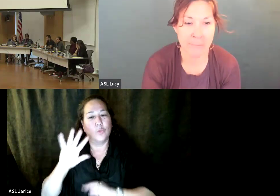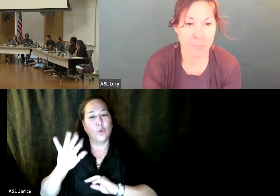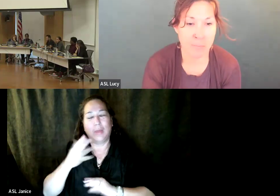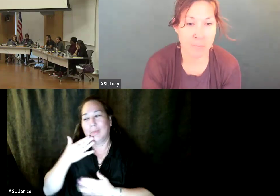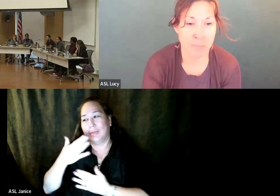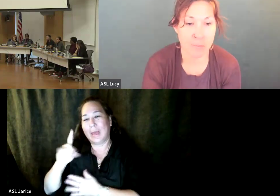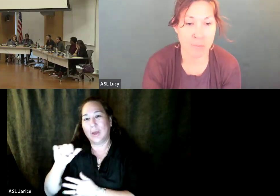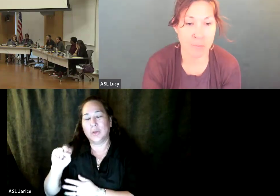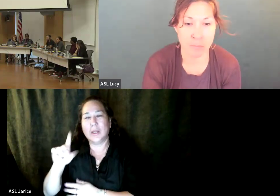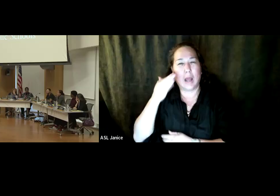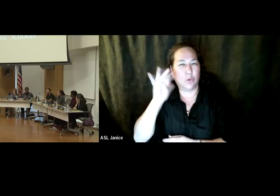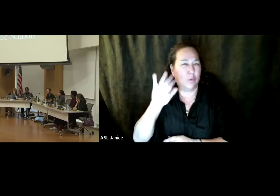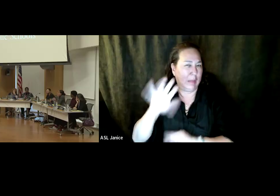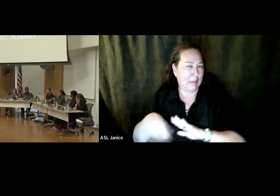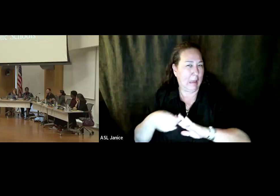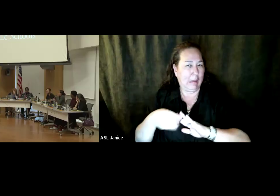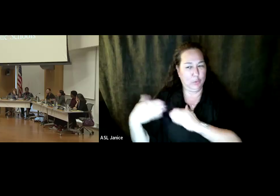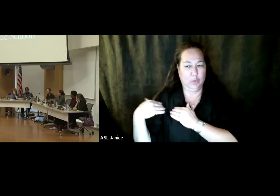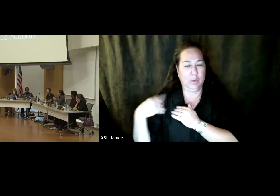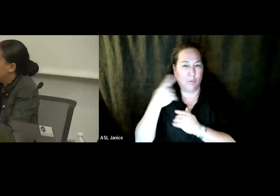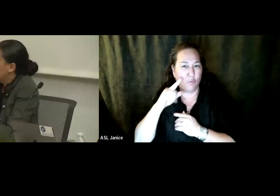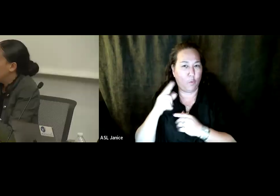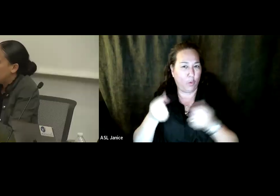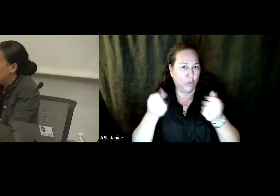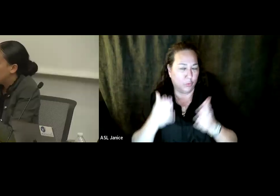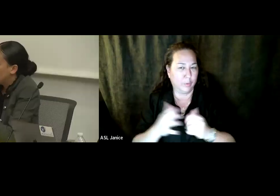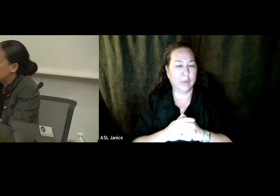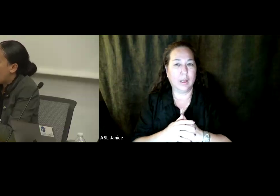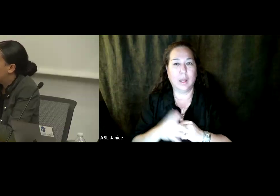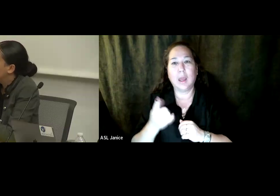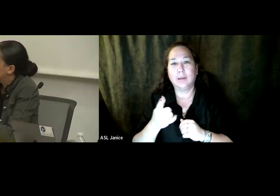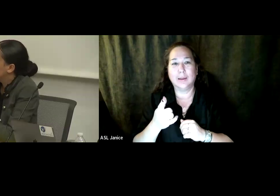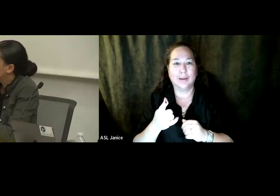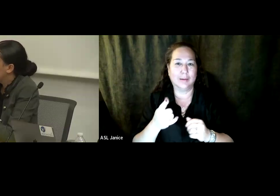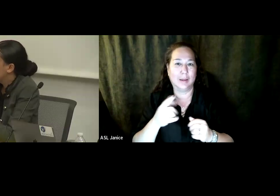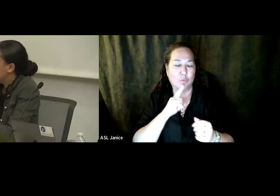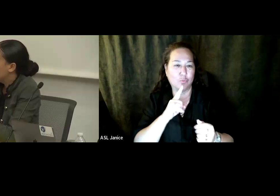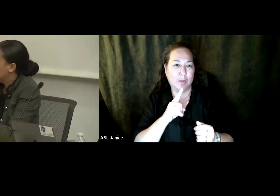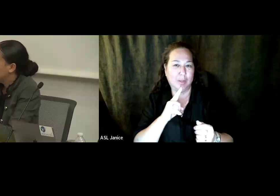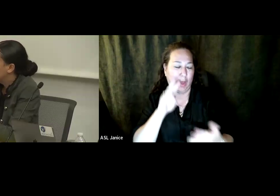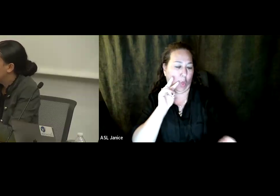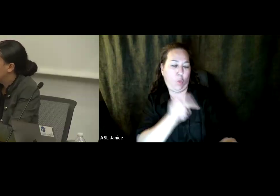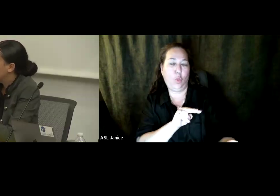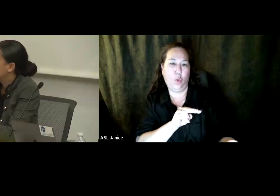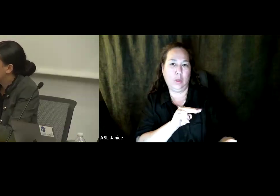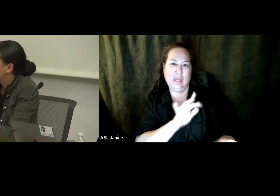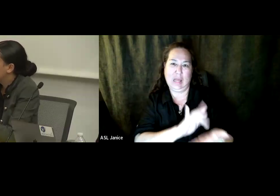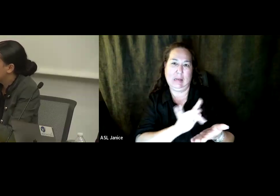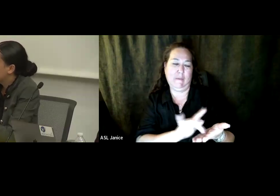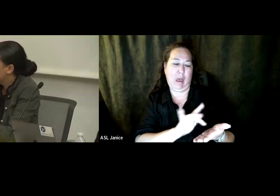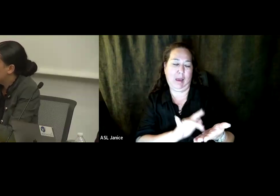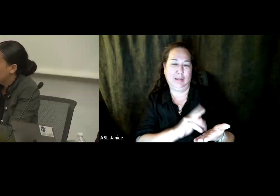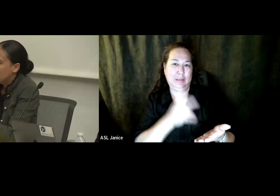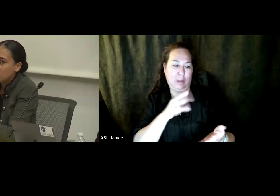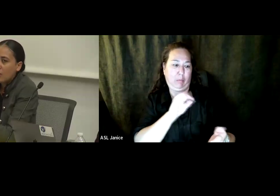right? Now they have to like go into a device and communicate what's happening. So that's probably adding another minute or so of the